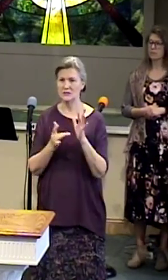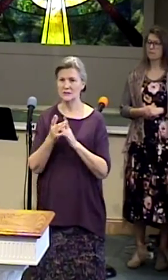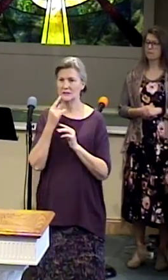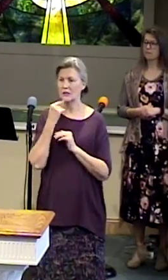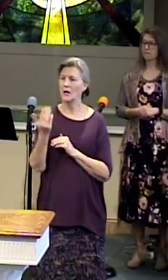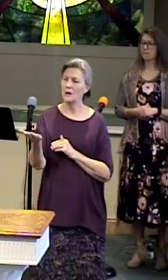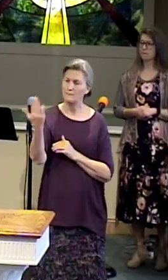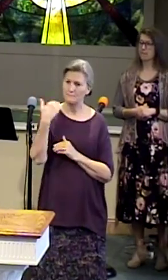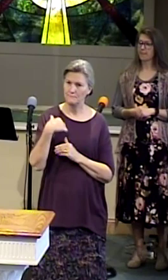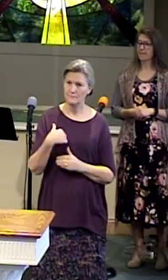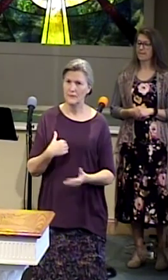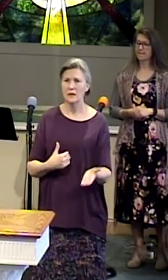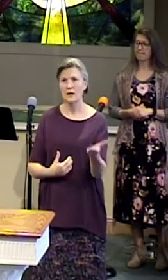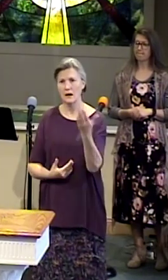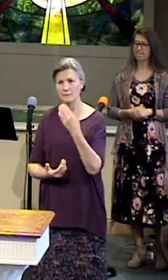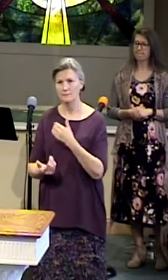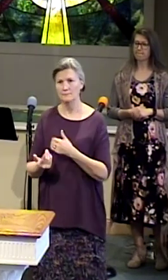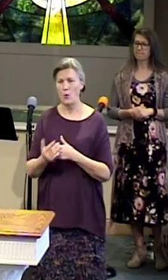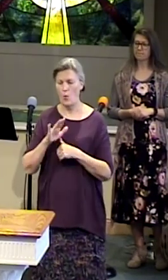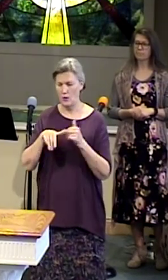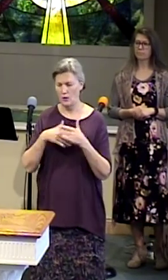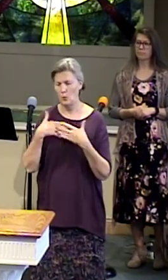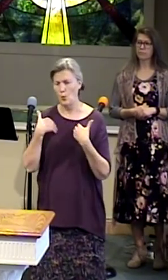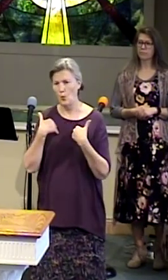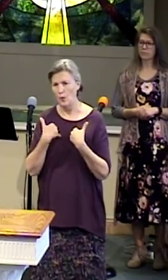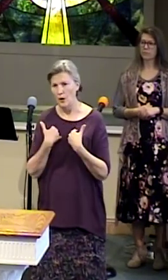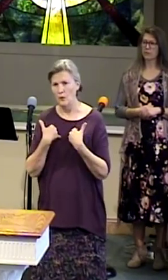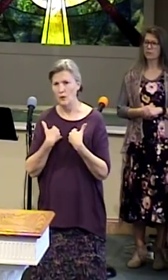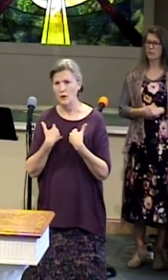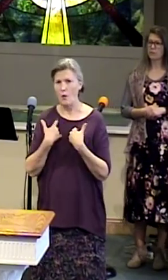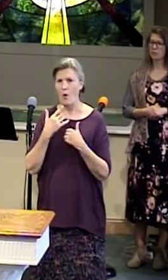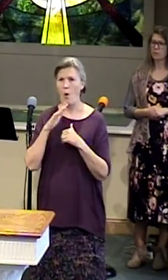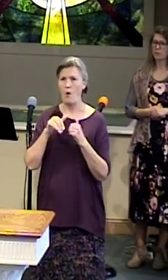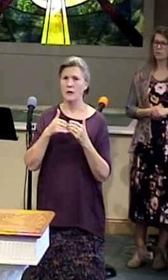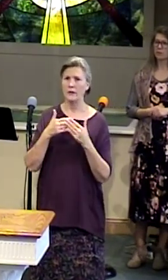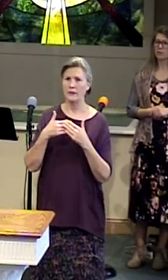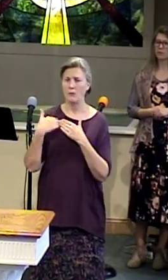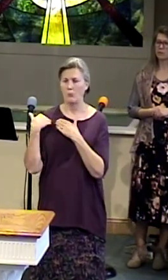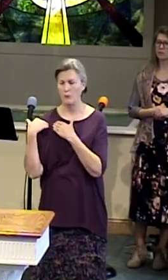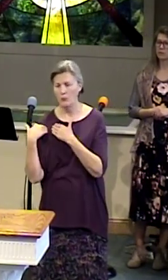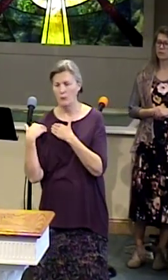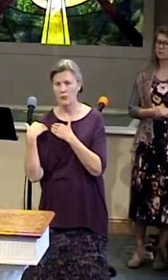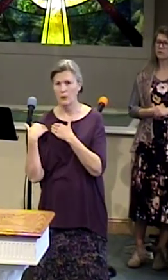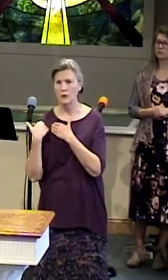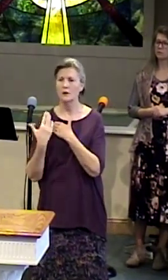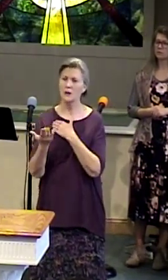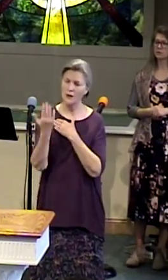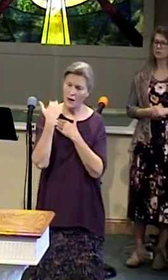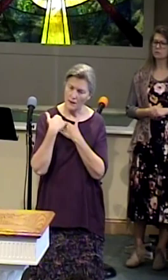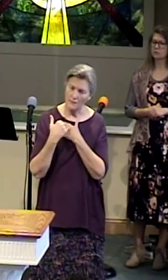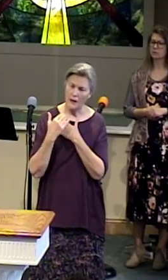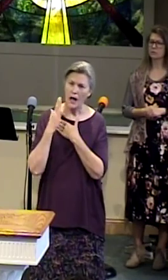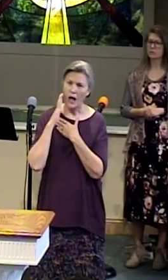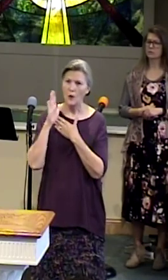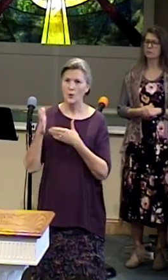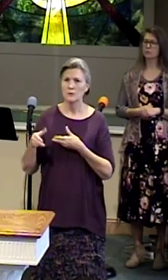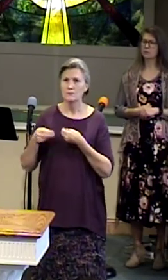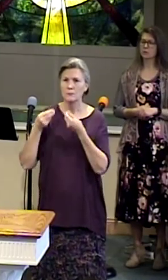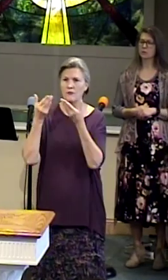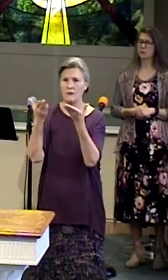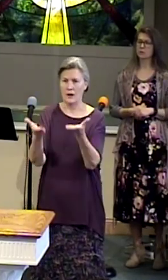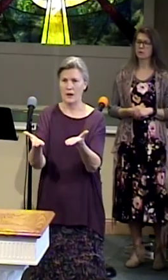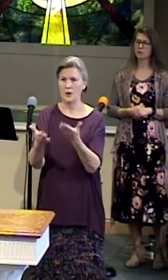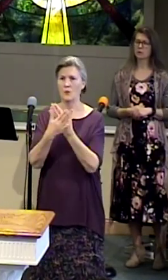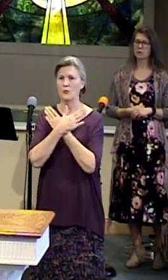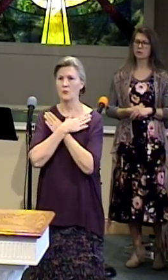come unto me, all ye that are weary, all ye that are heavy laden. I will give you rest. I will